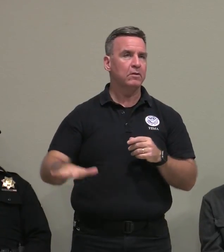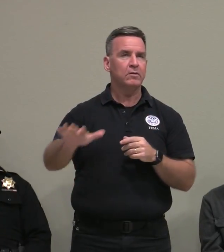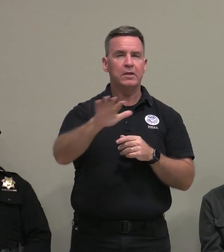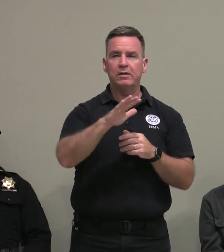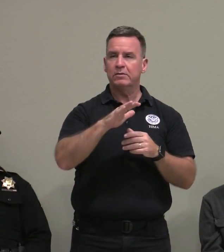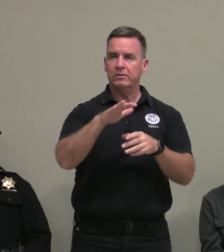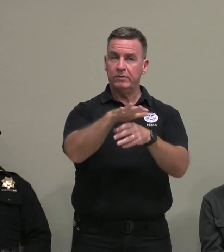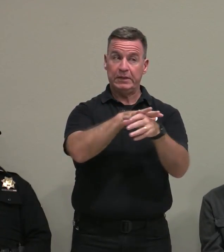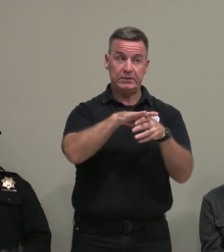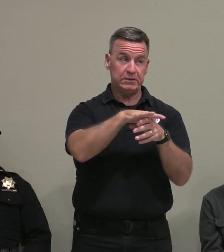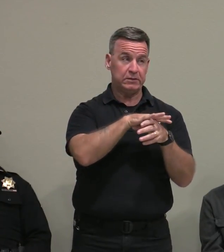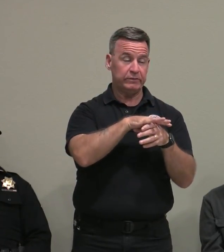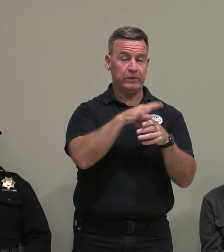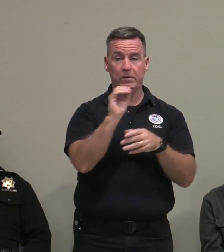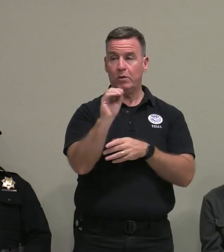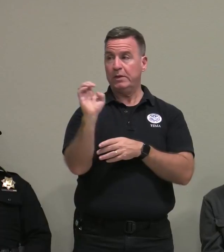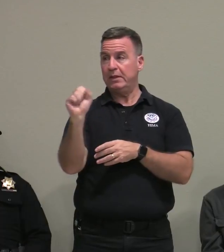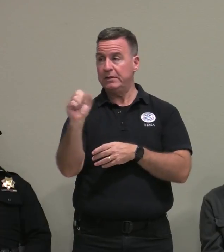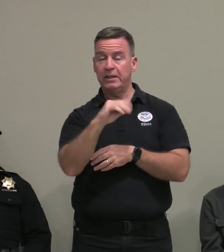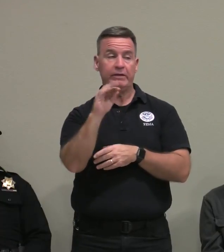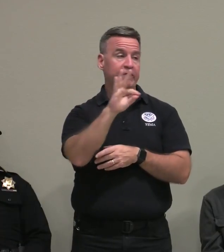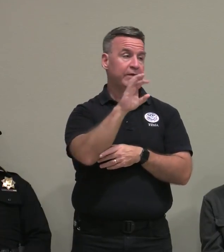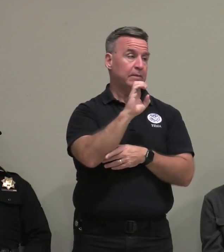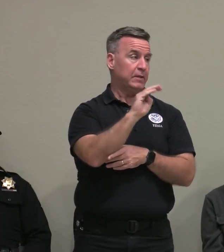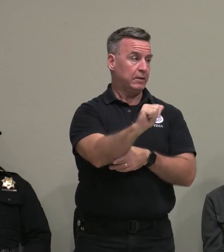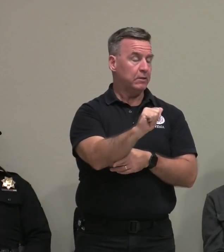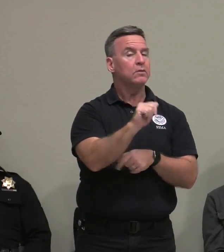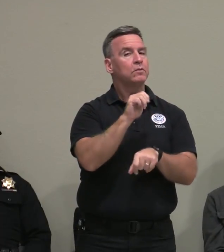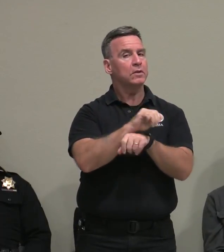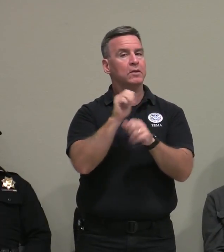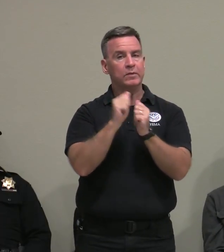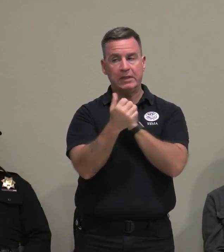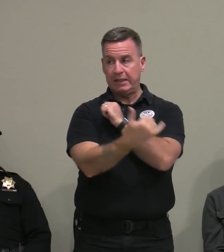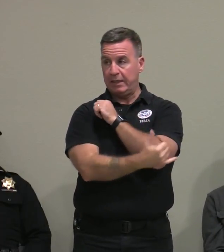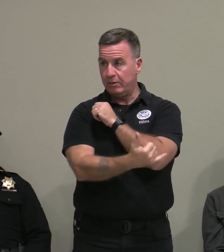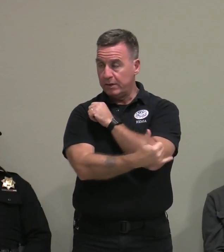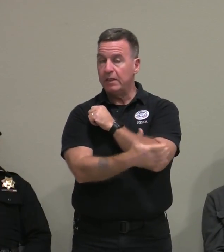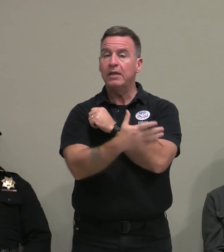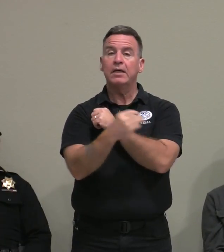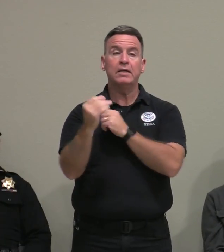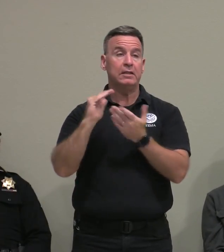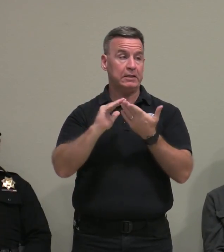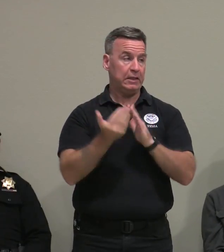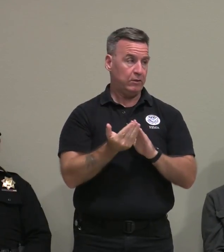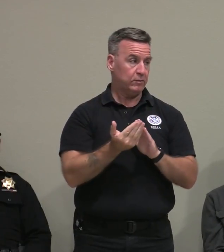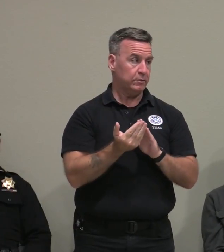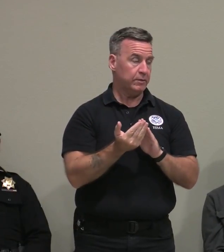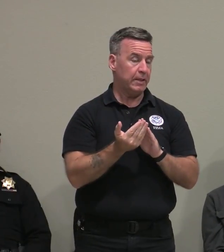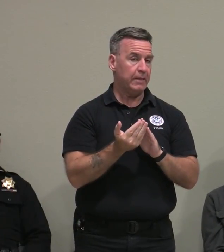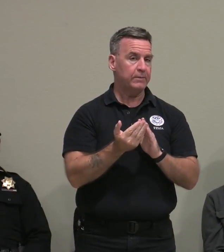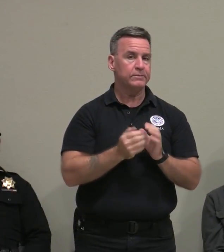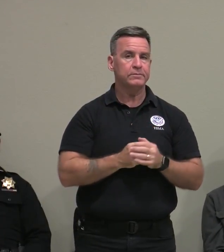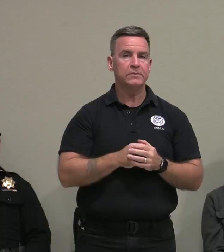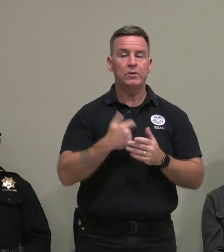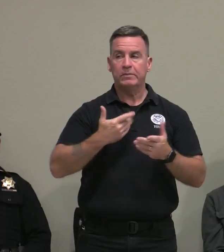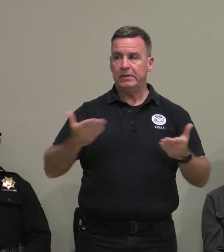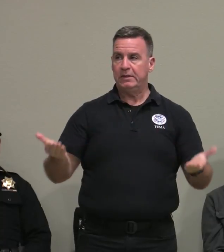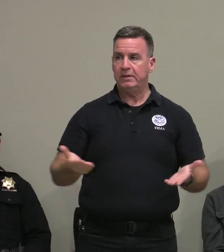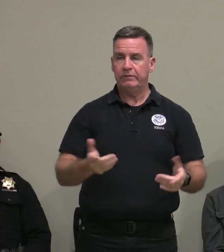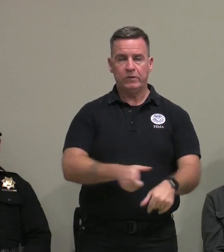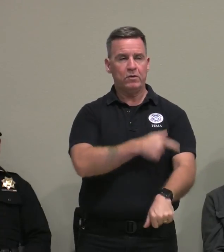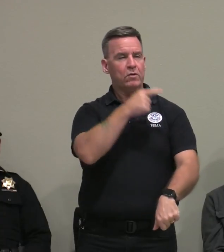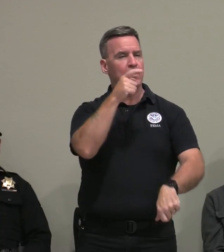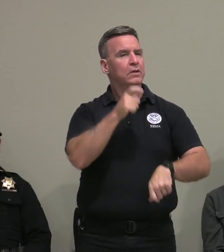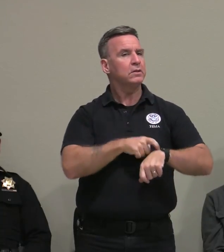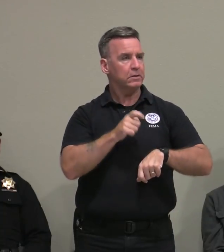the region from OES and FEMA working with the county and the town. We will be here for the